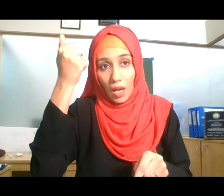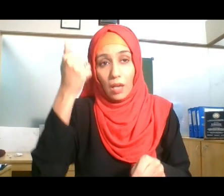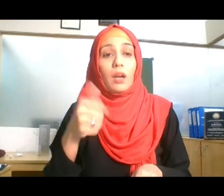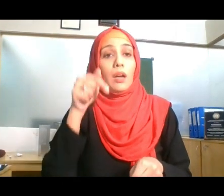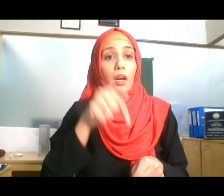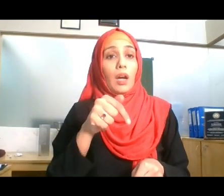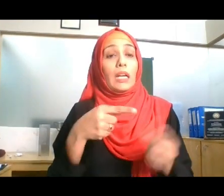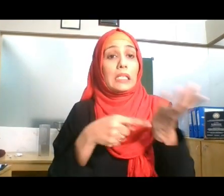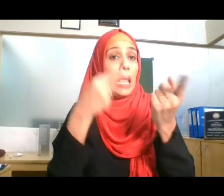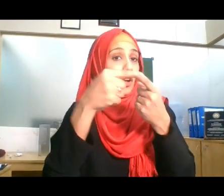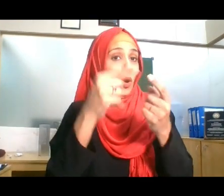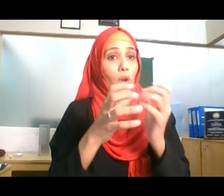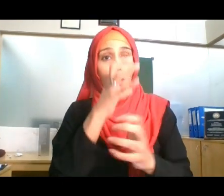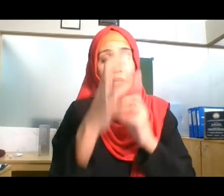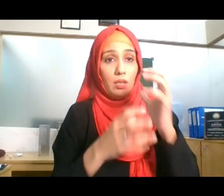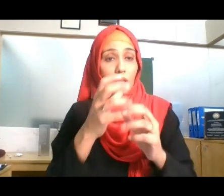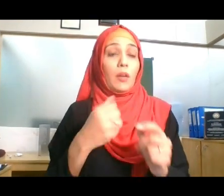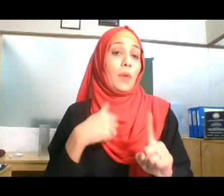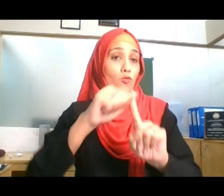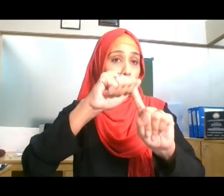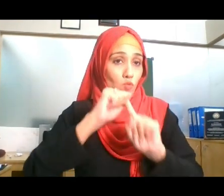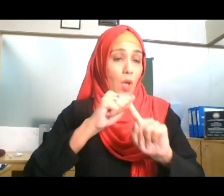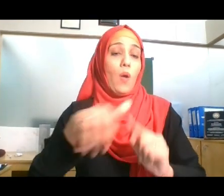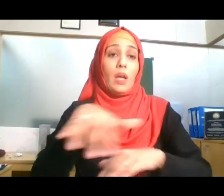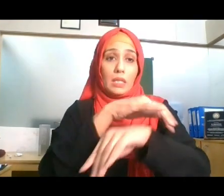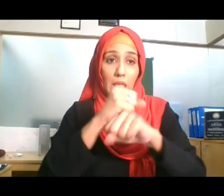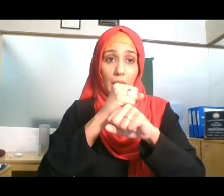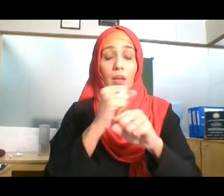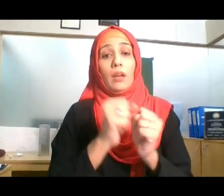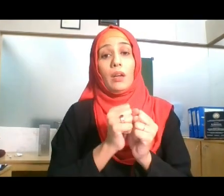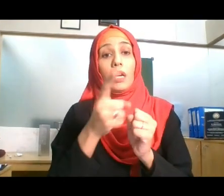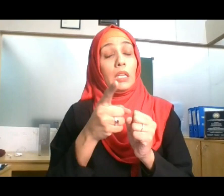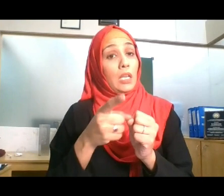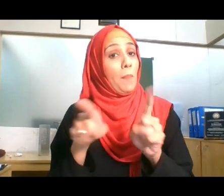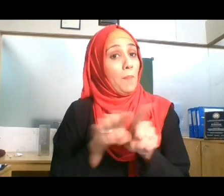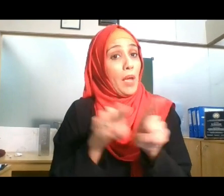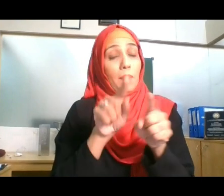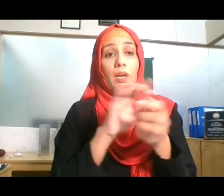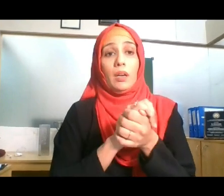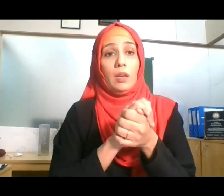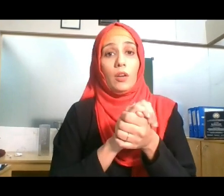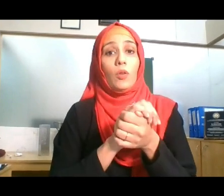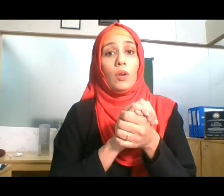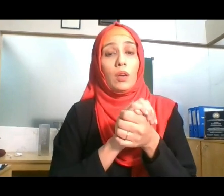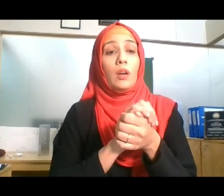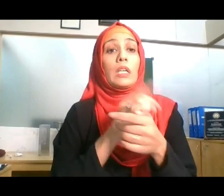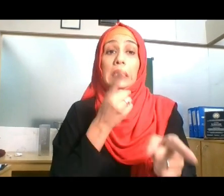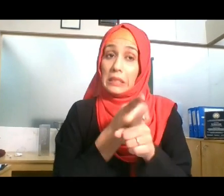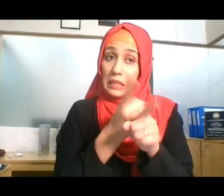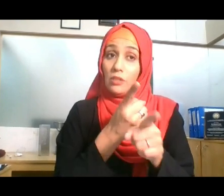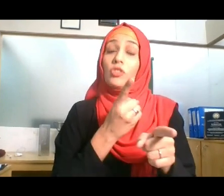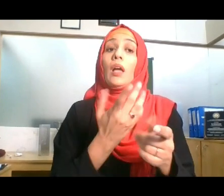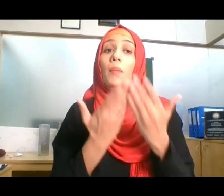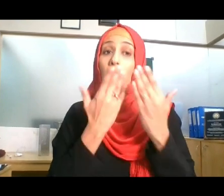in technology. We should be able to take this to teacher education,